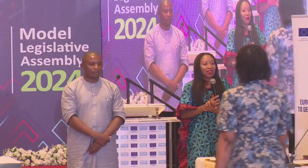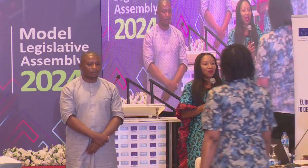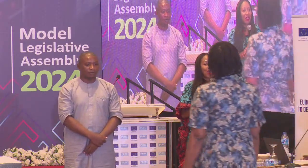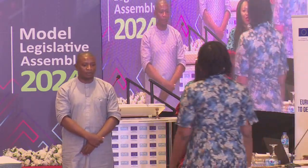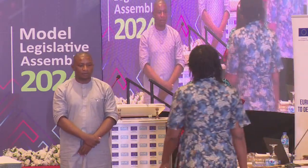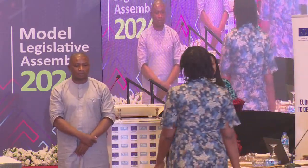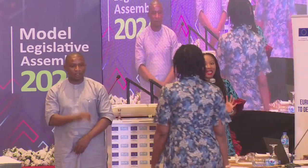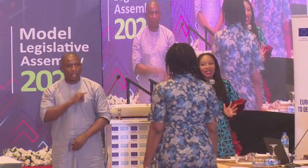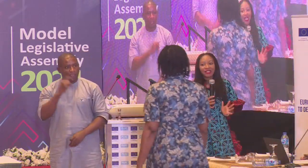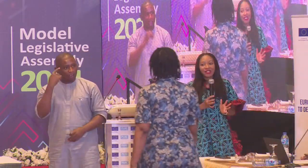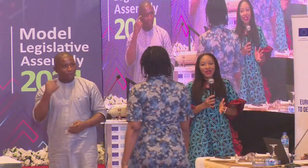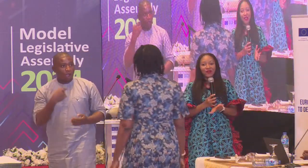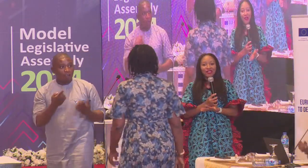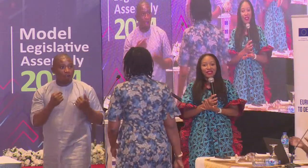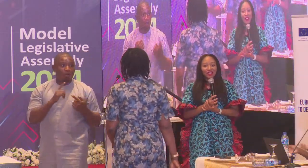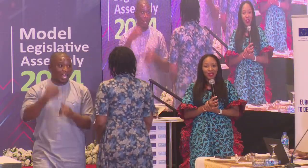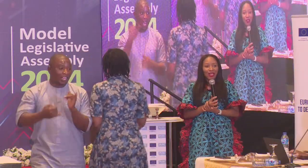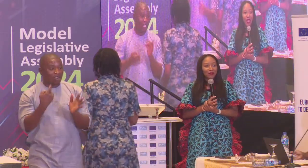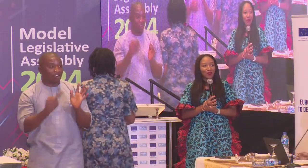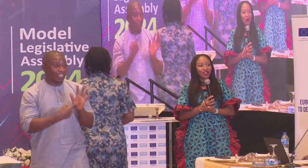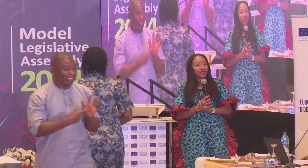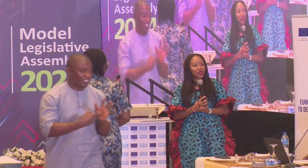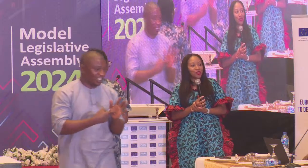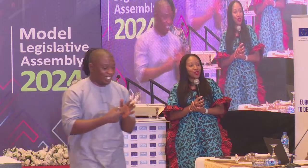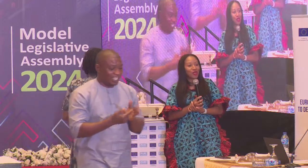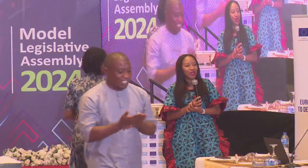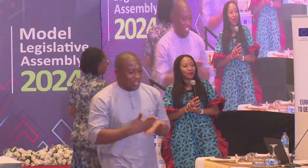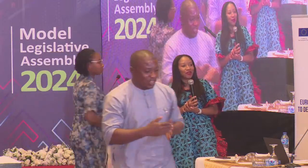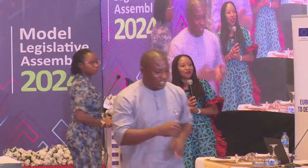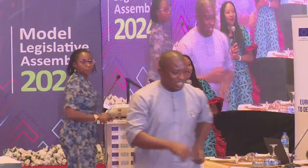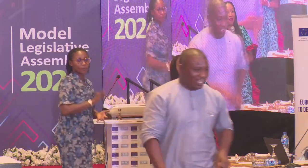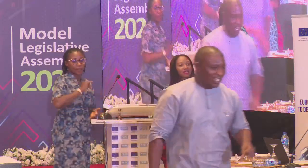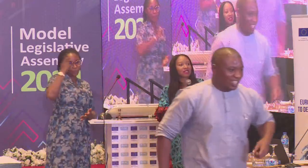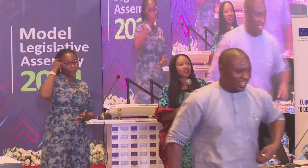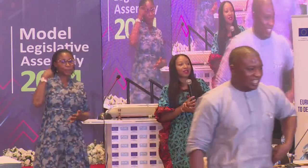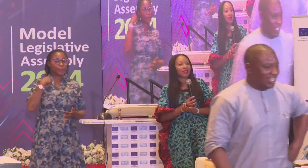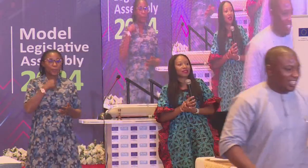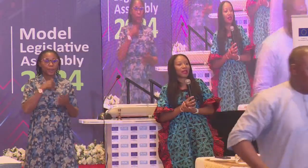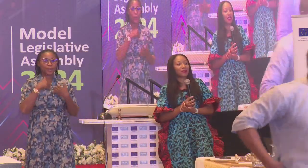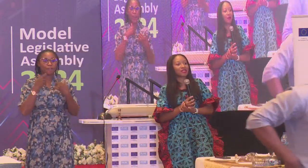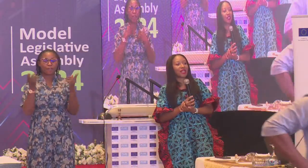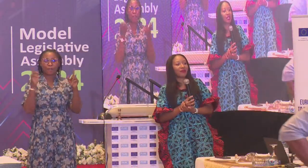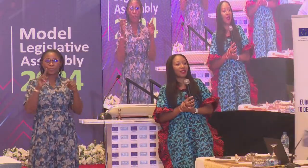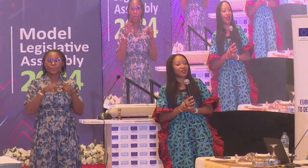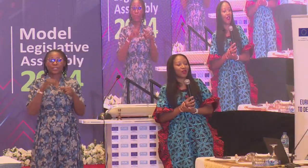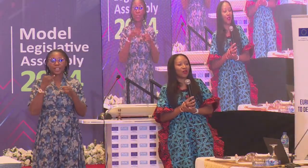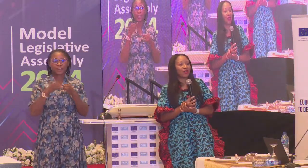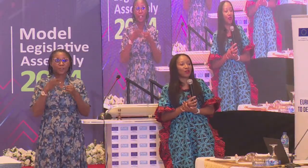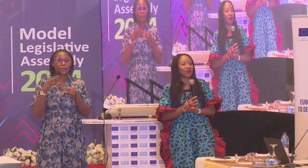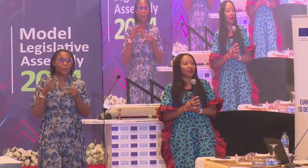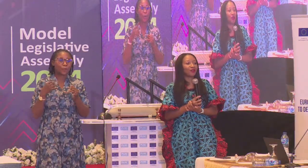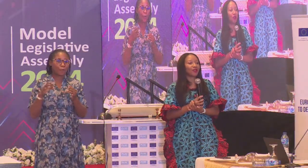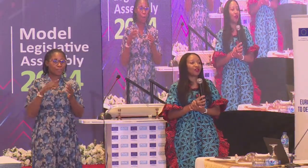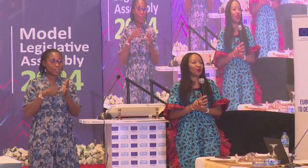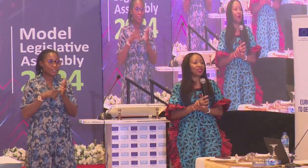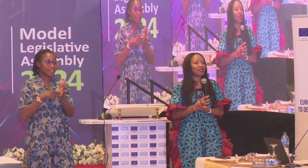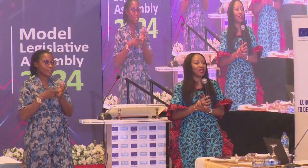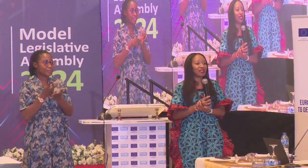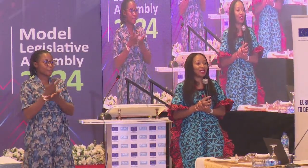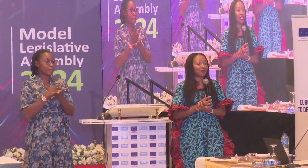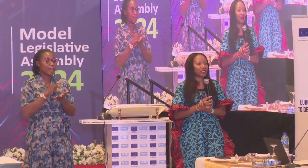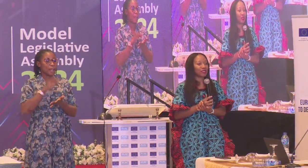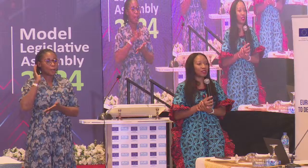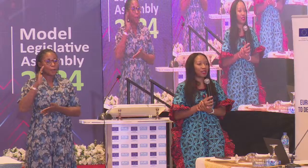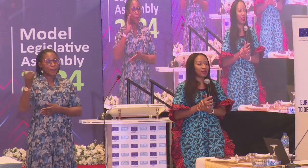I think we have come to the end of this session. I'm going to invite Deputy Director of Policy and